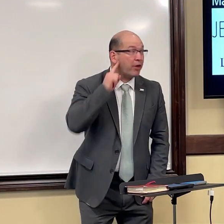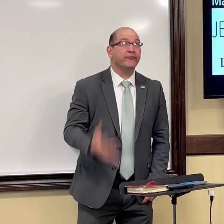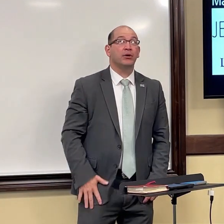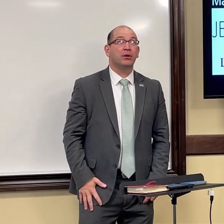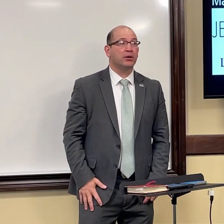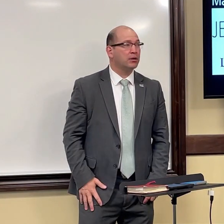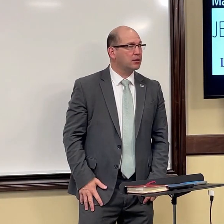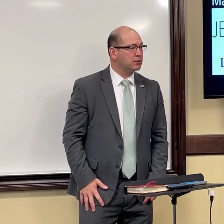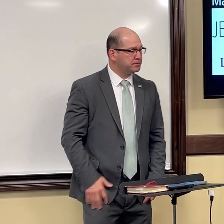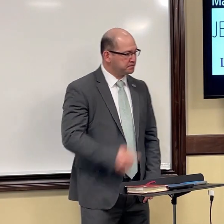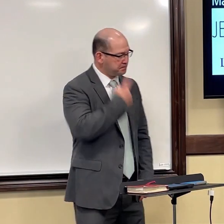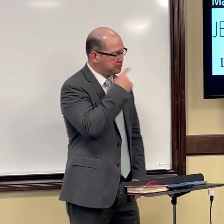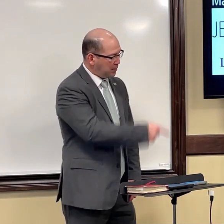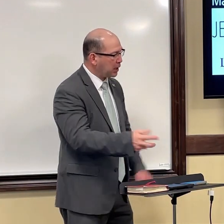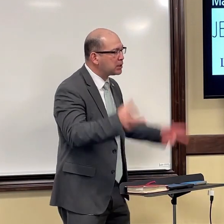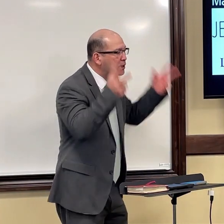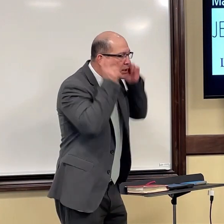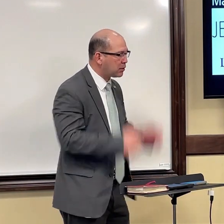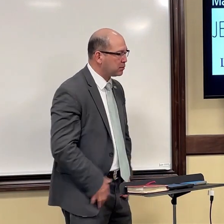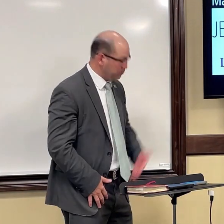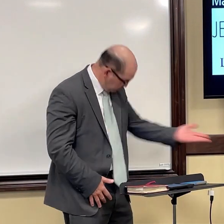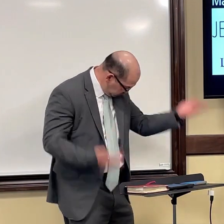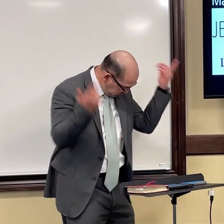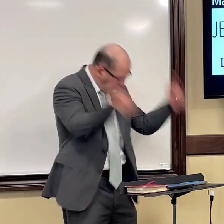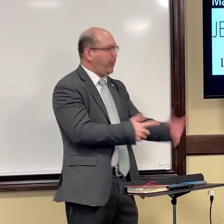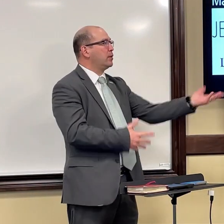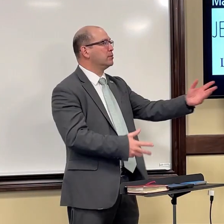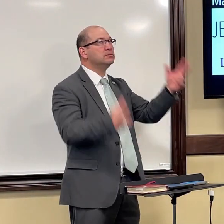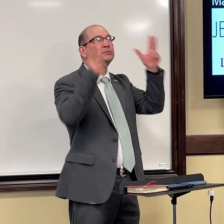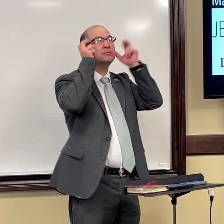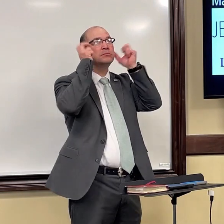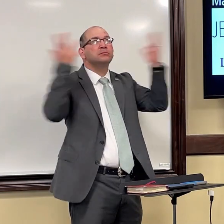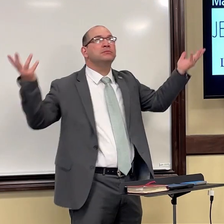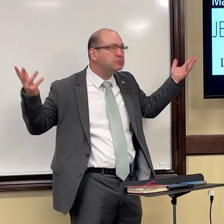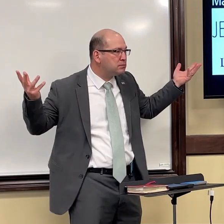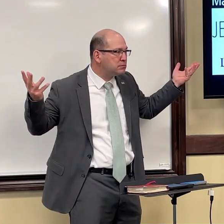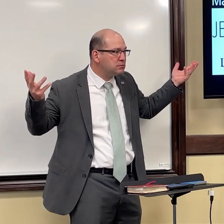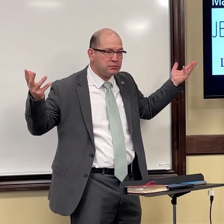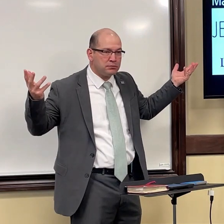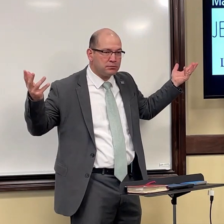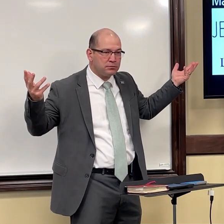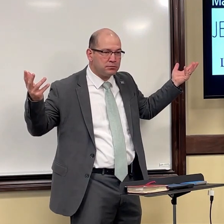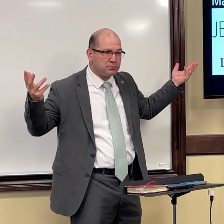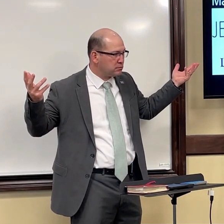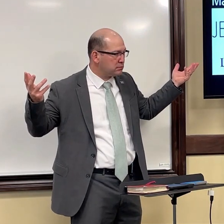Remember the person who is deaf. Through Jesus' command, the deafness was gone, and he could hear.